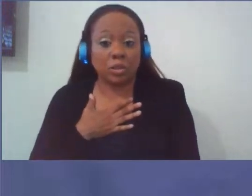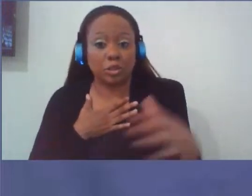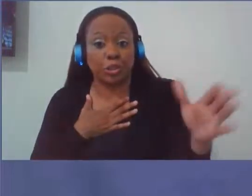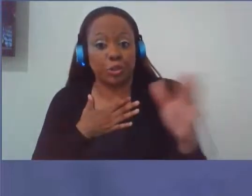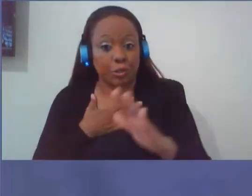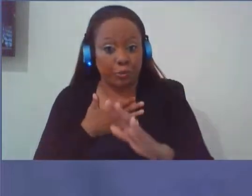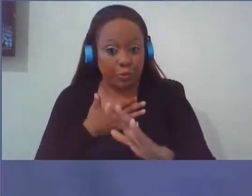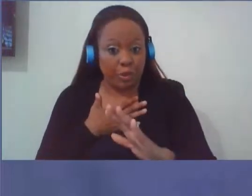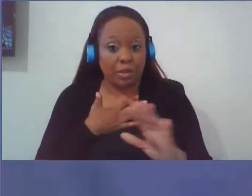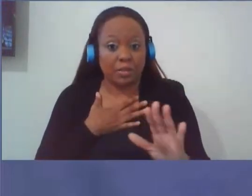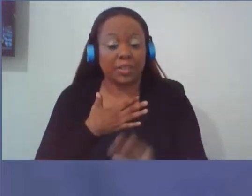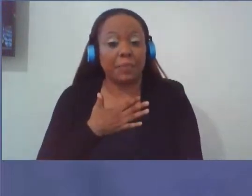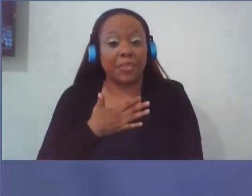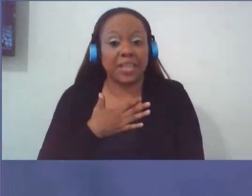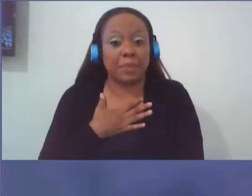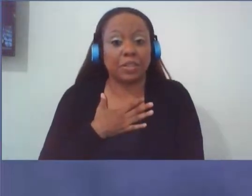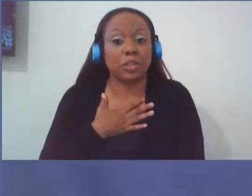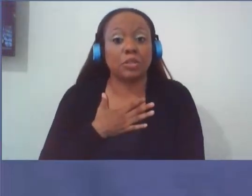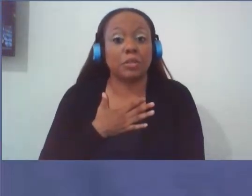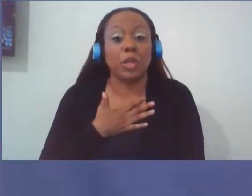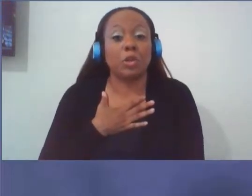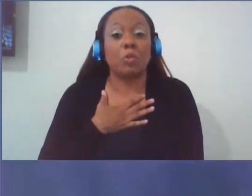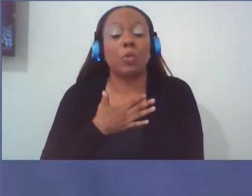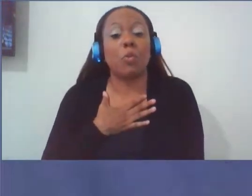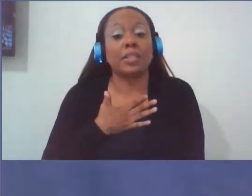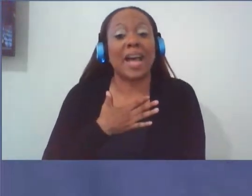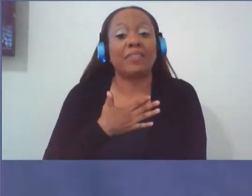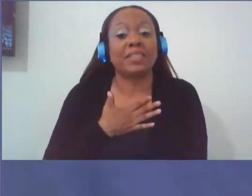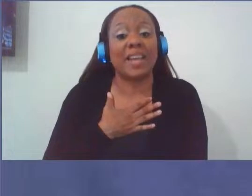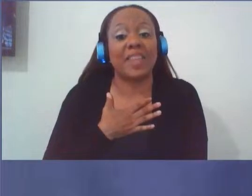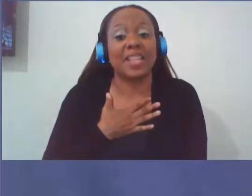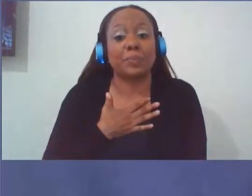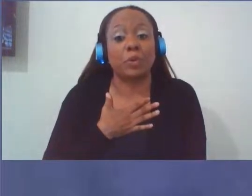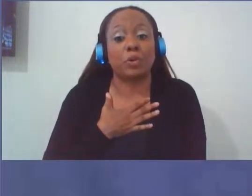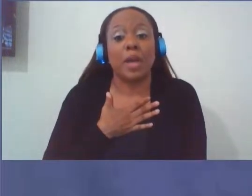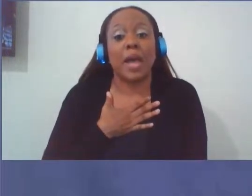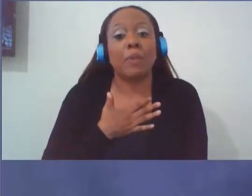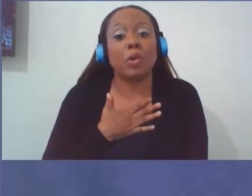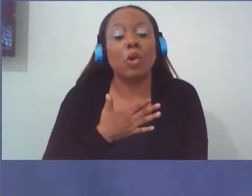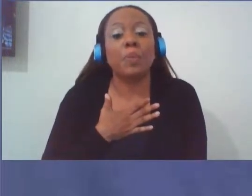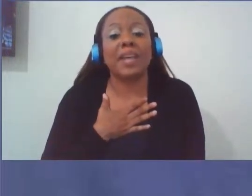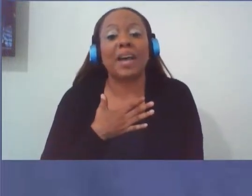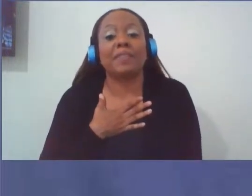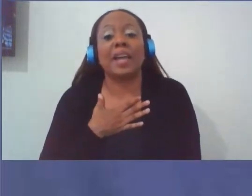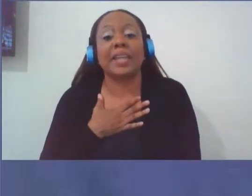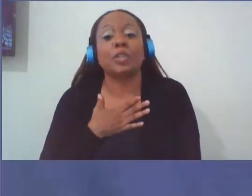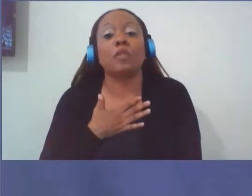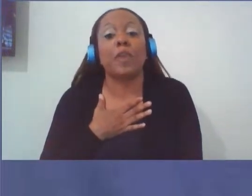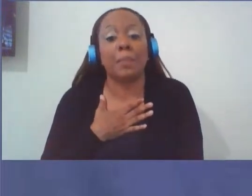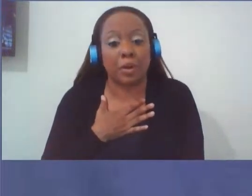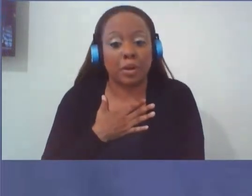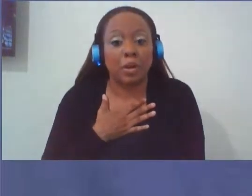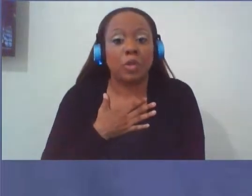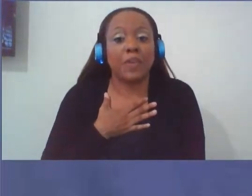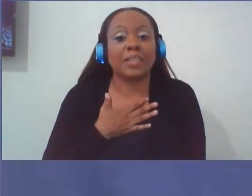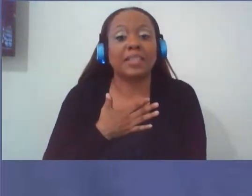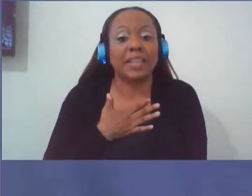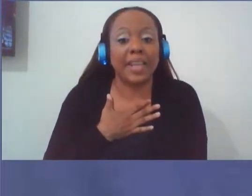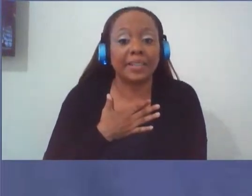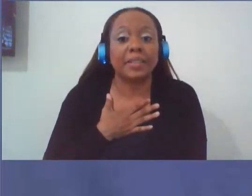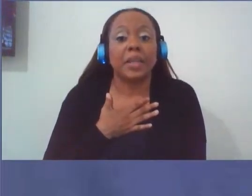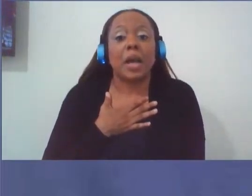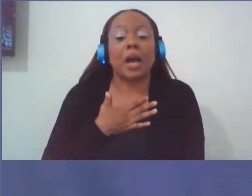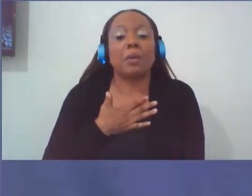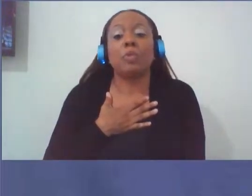I can also show you some things. But we know we wanted to have a deaf expo, and we're hoping to have that in November. We've